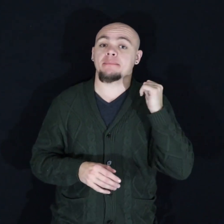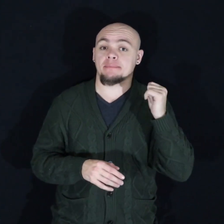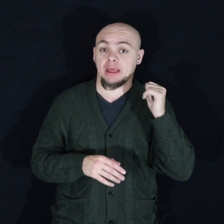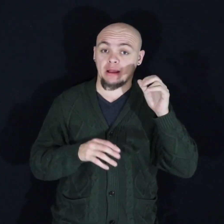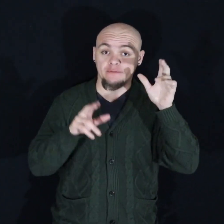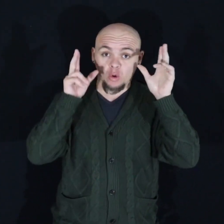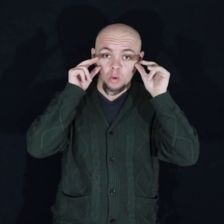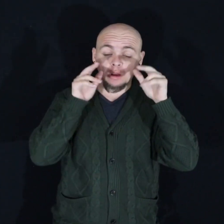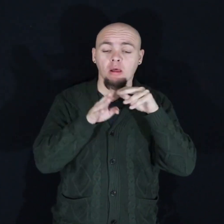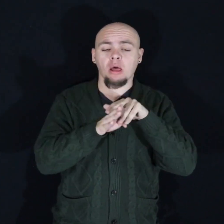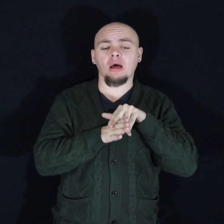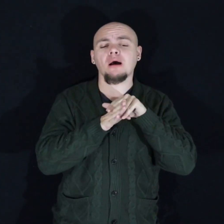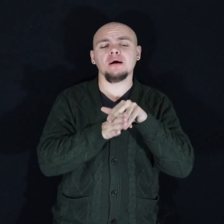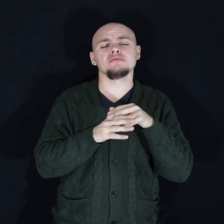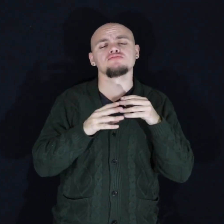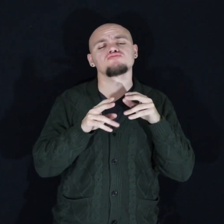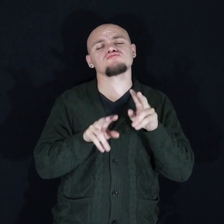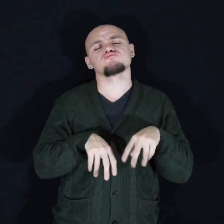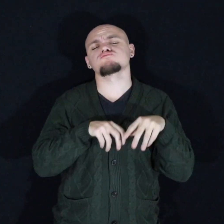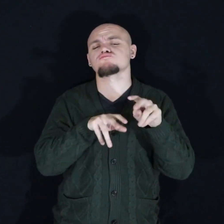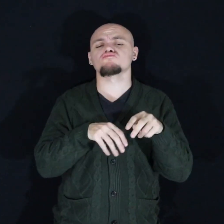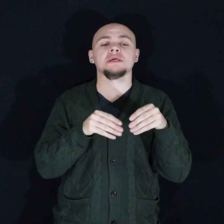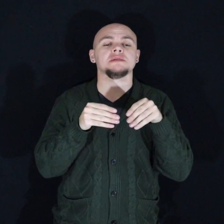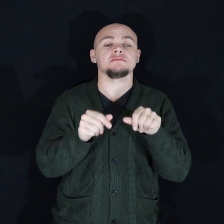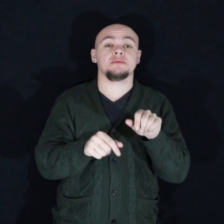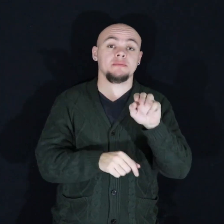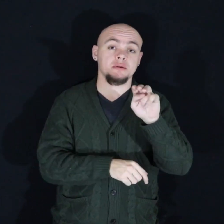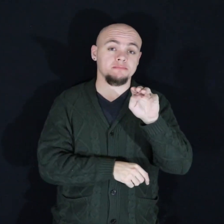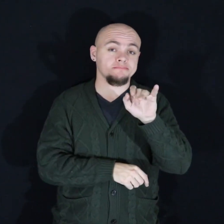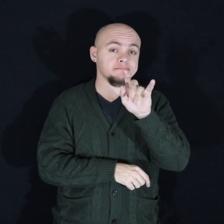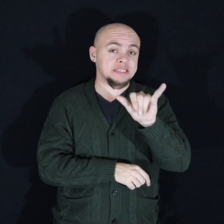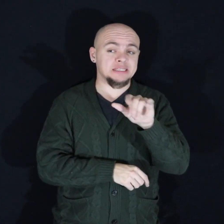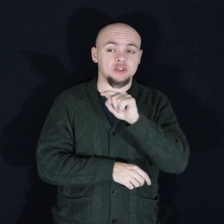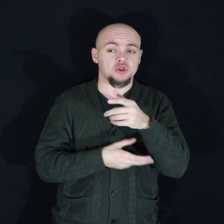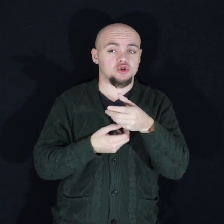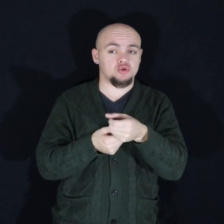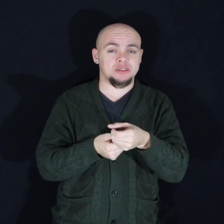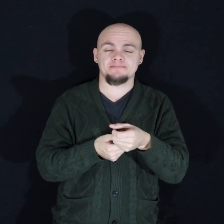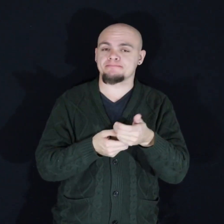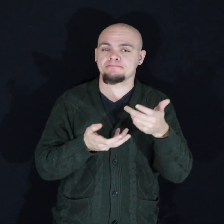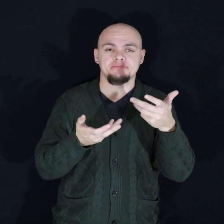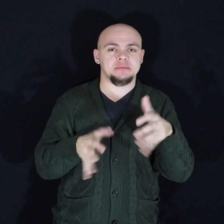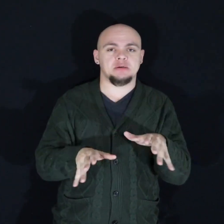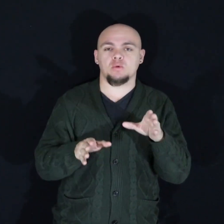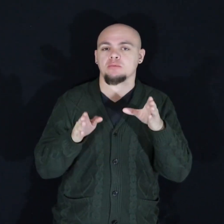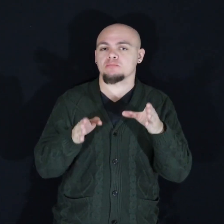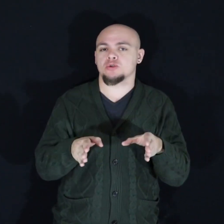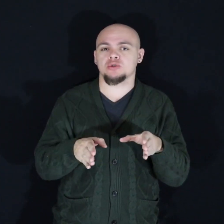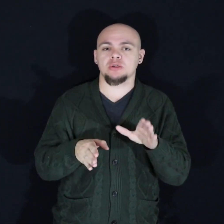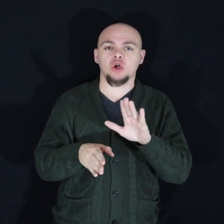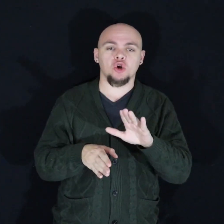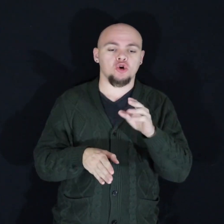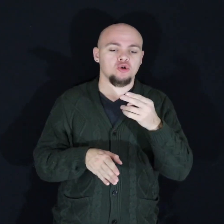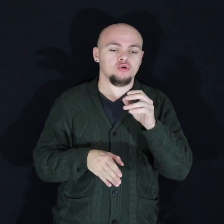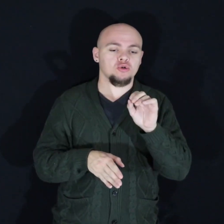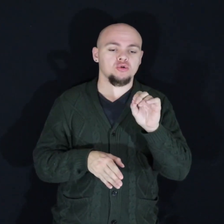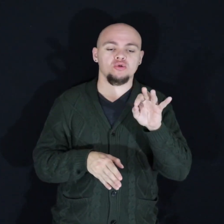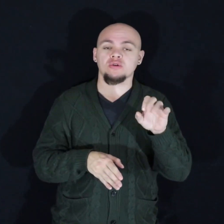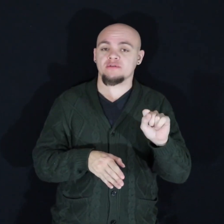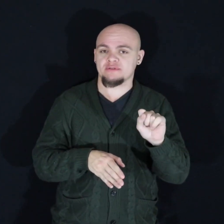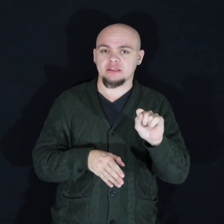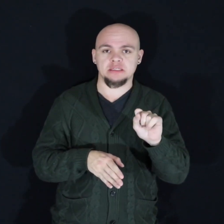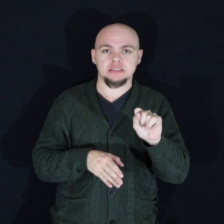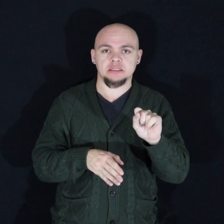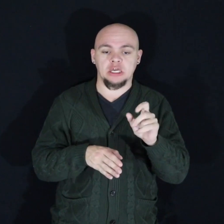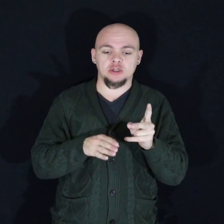smoothly. However, Misty had a trust issue. She didn't want anyone to trim her hooves. But hoof health is